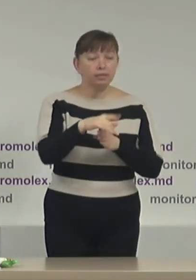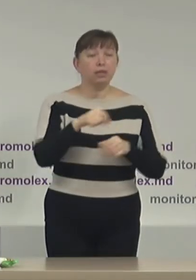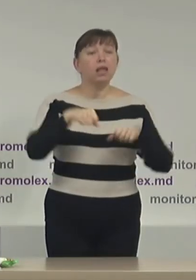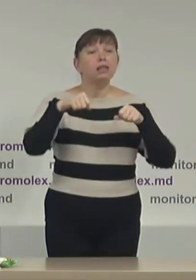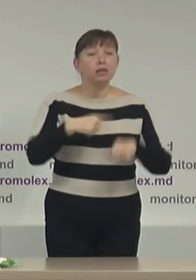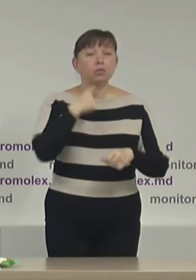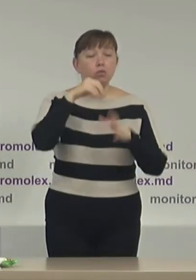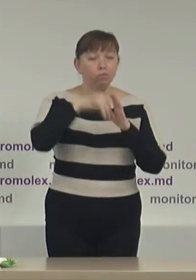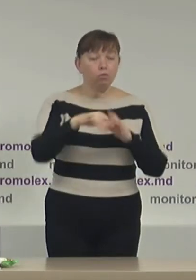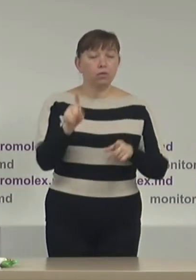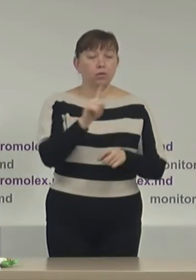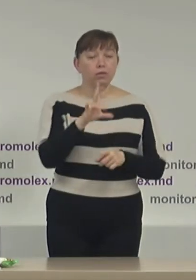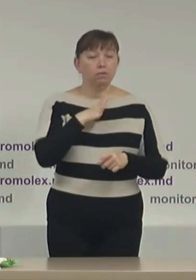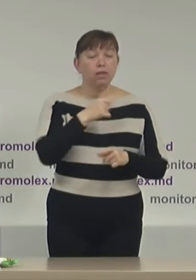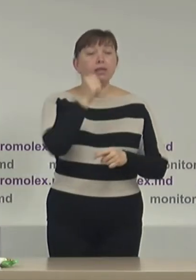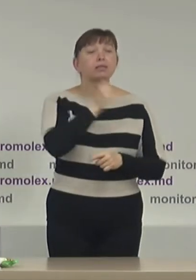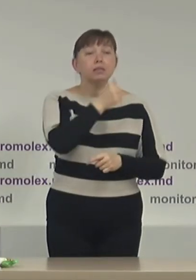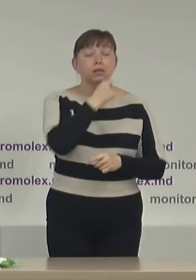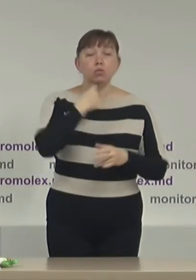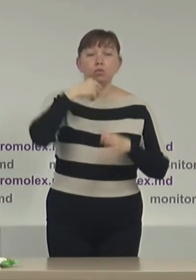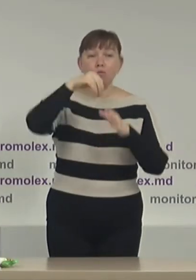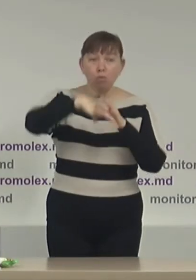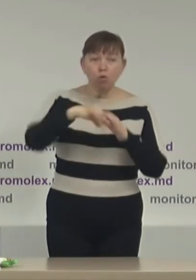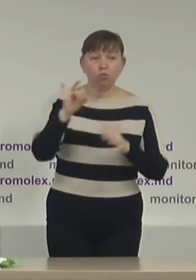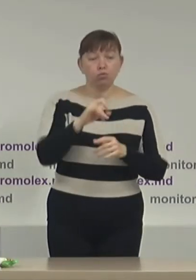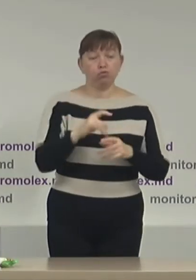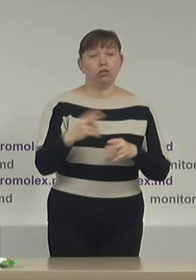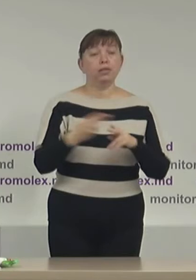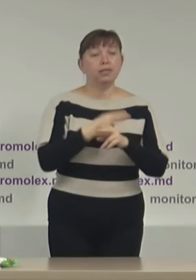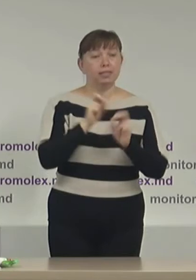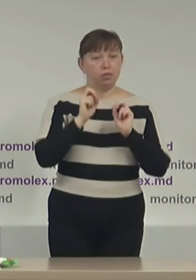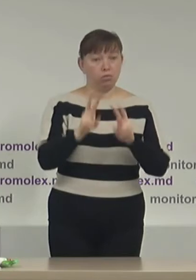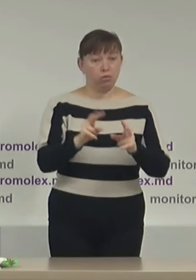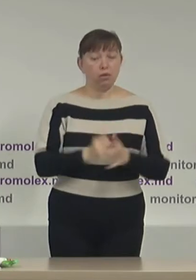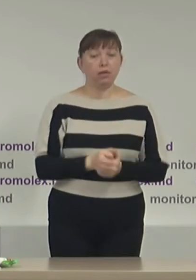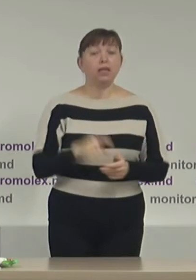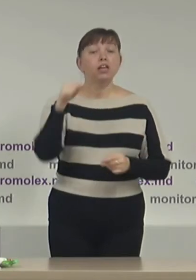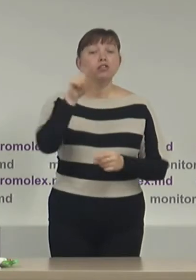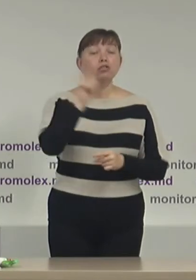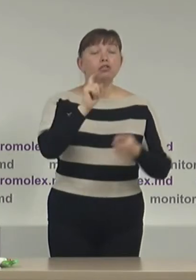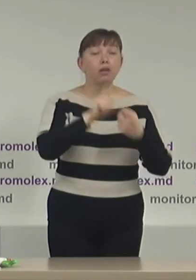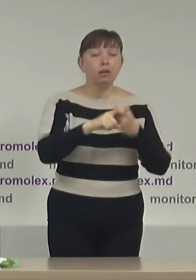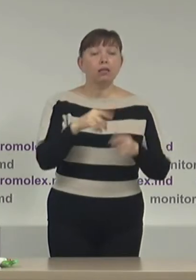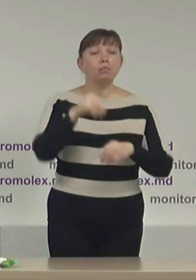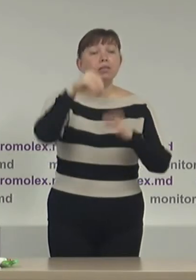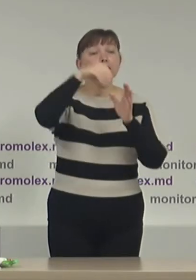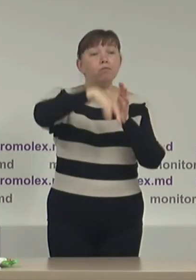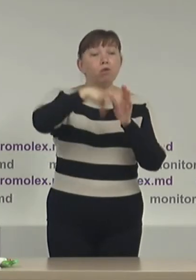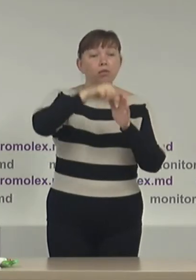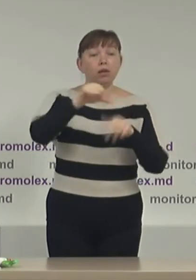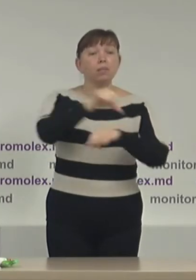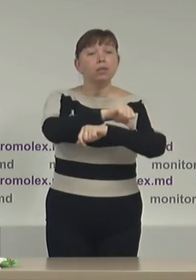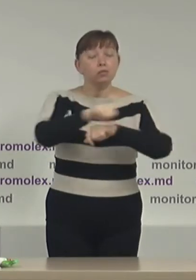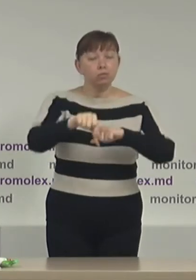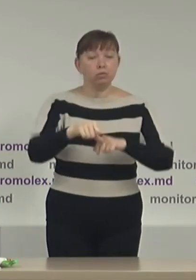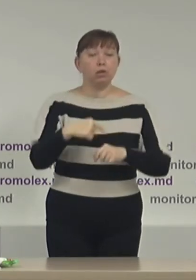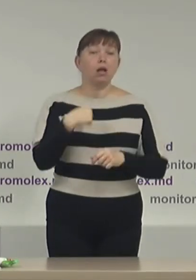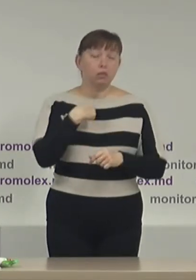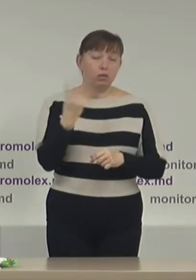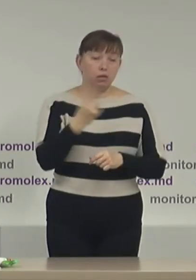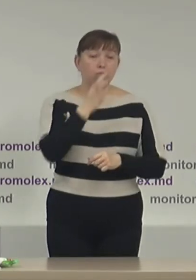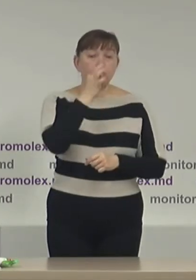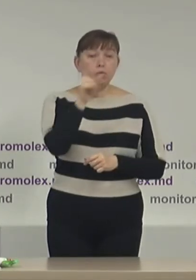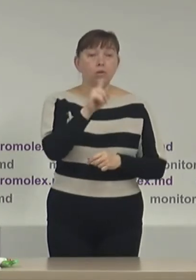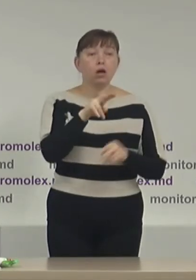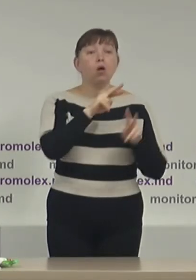in order to be able to cast their vote in conditions of security and secret of vote. As for voting abroad, according